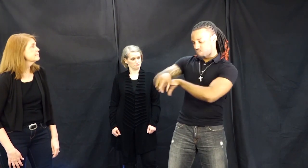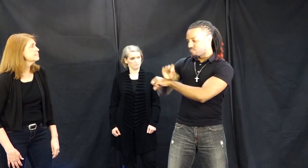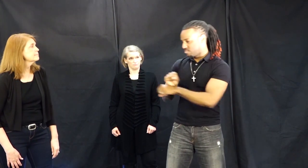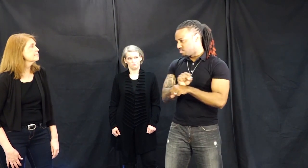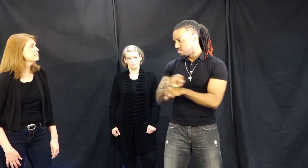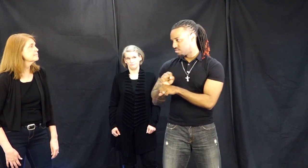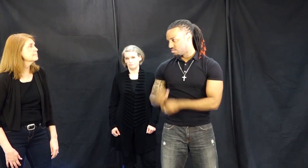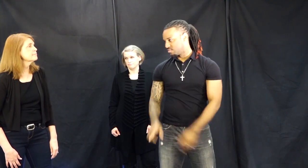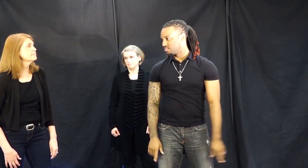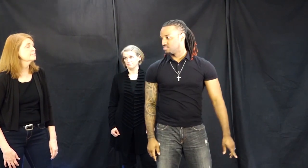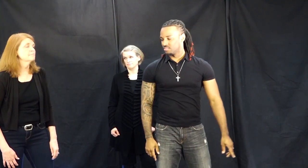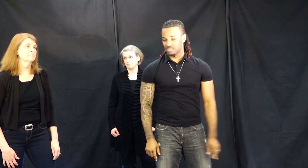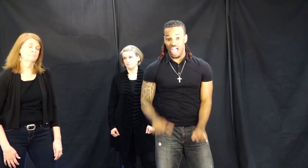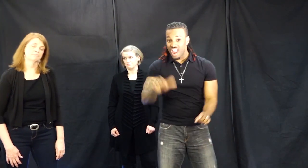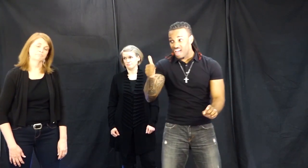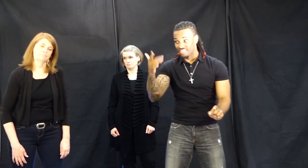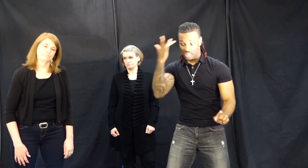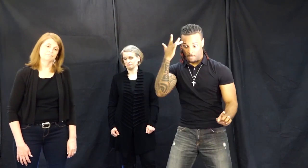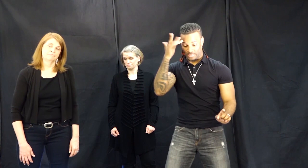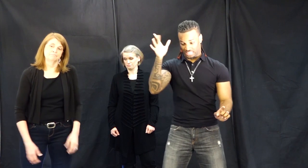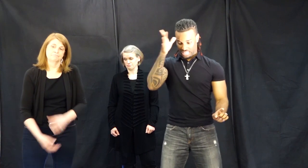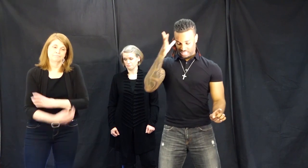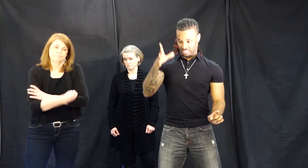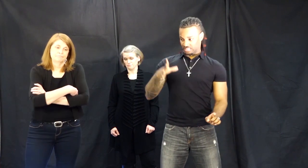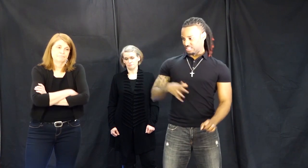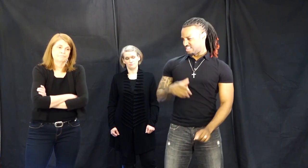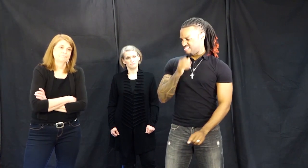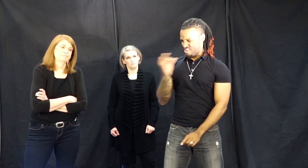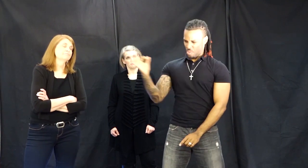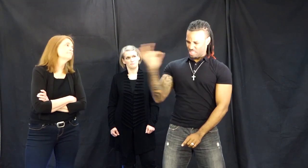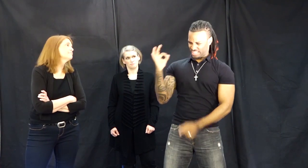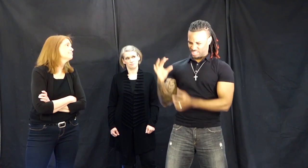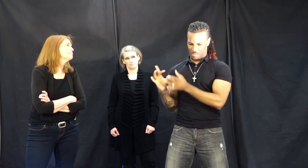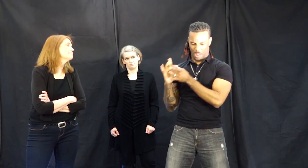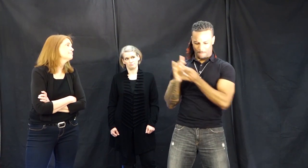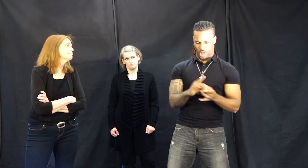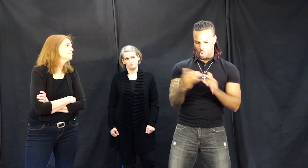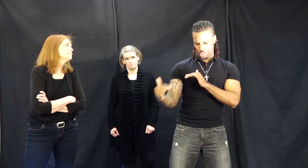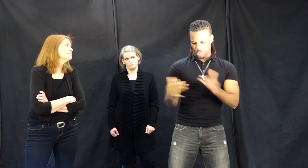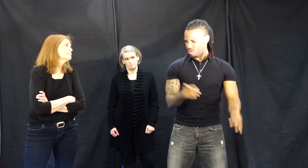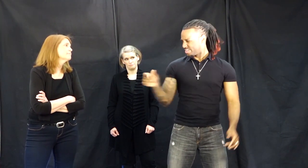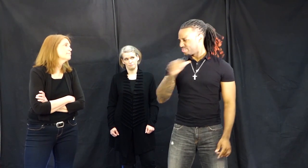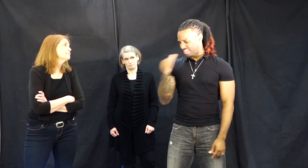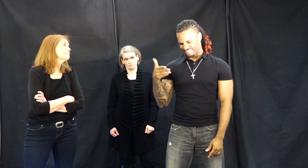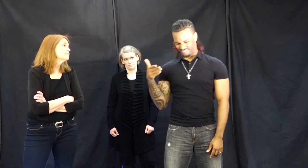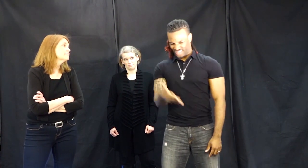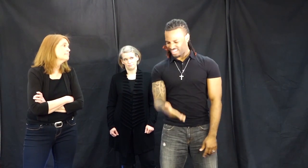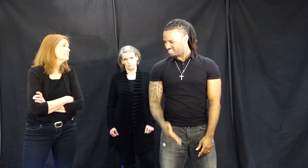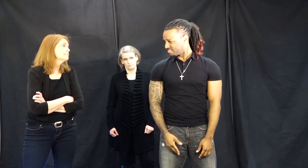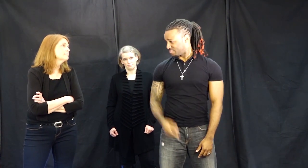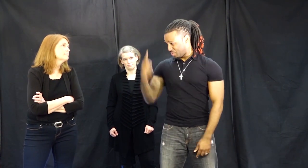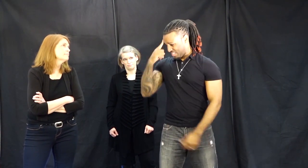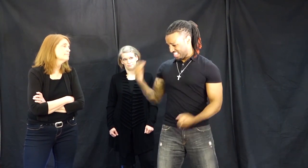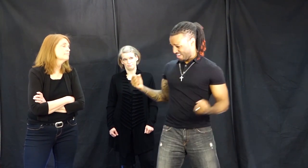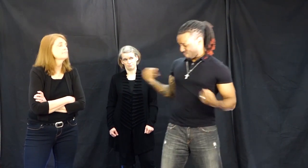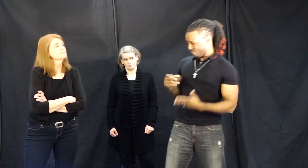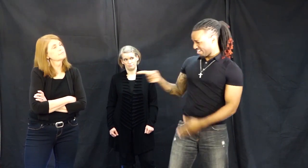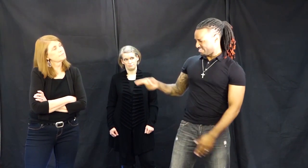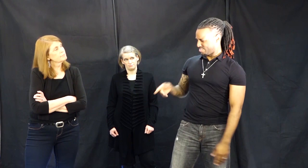doing the planting. And another thing, Mr. Age of Enlightenment, don't lecture me about the war, you didn't fight in it. You think I'm frightened of you,